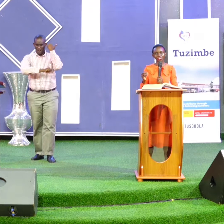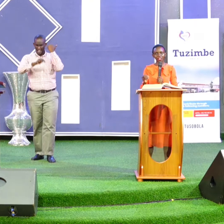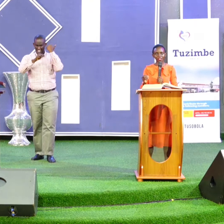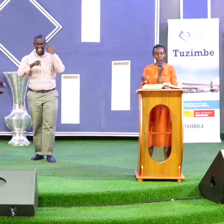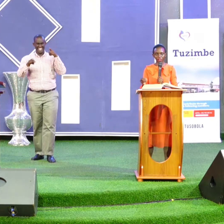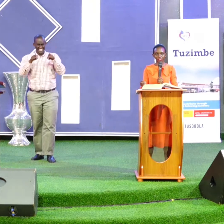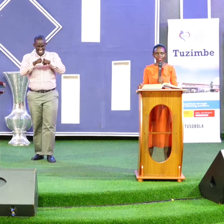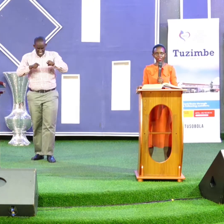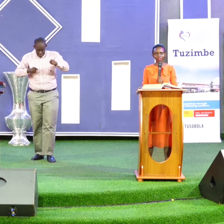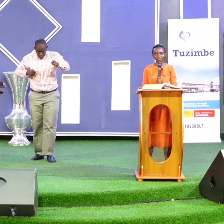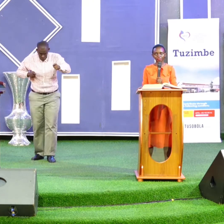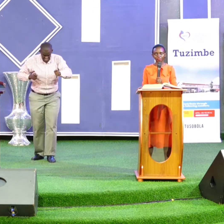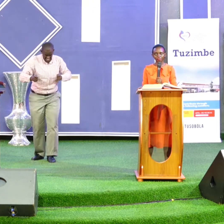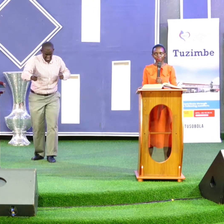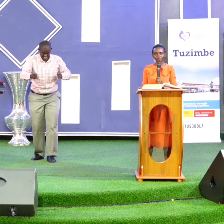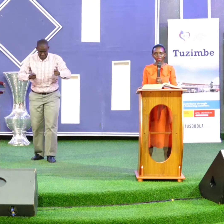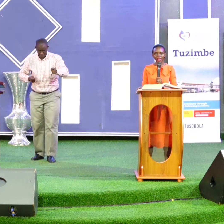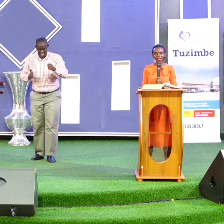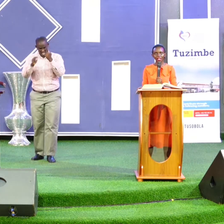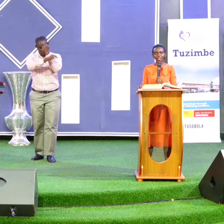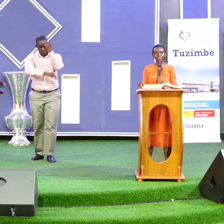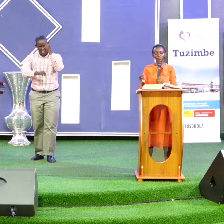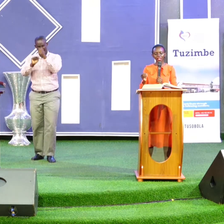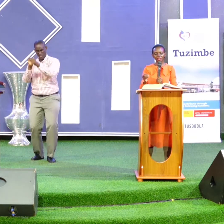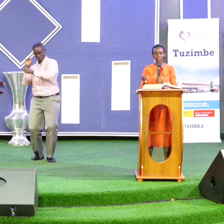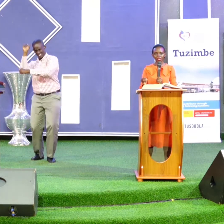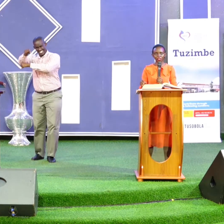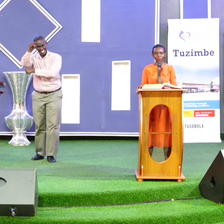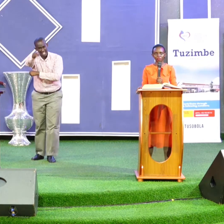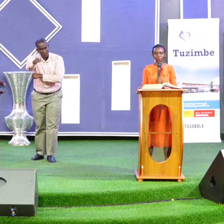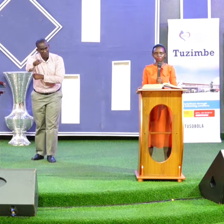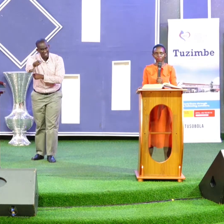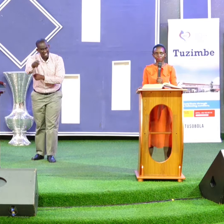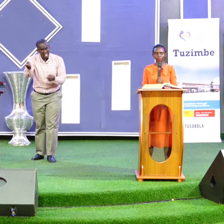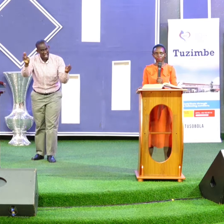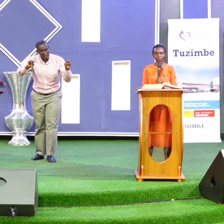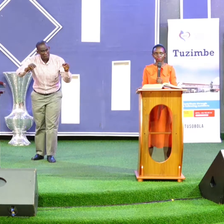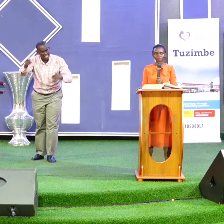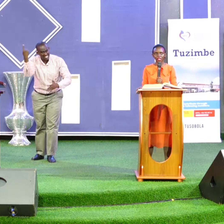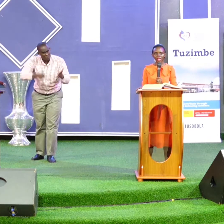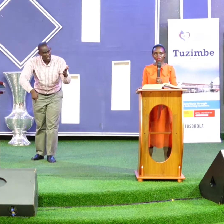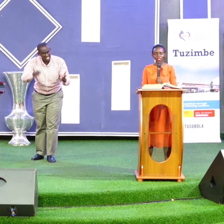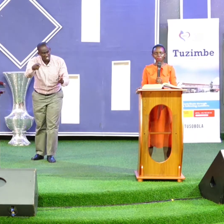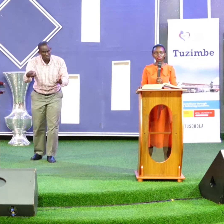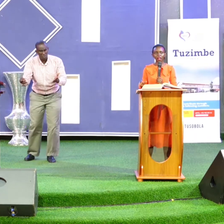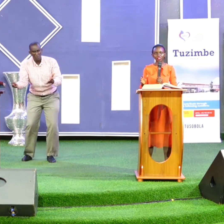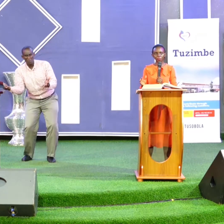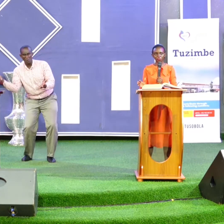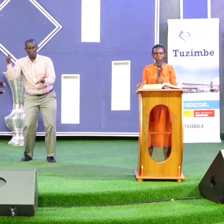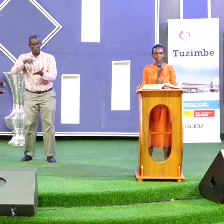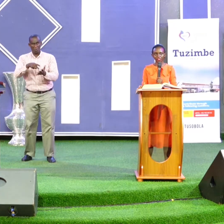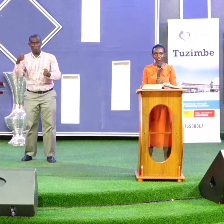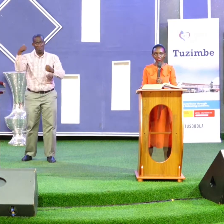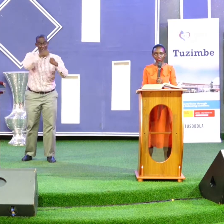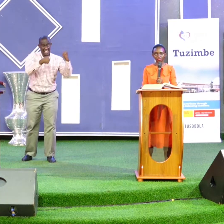that nation is still reigning, and yet it is mightier than you, that even if you rise up